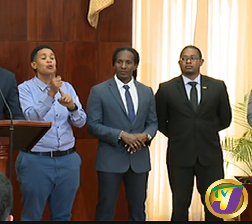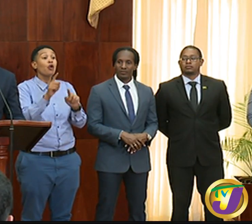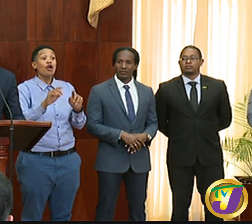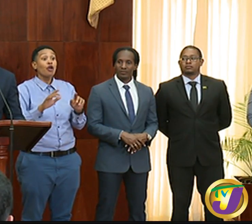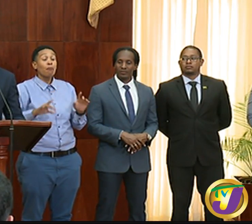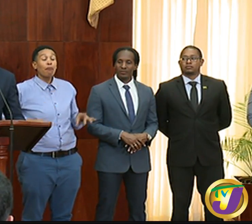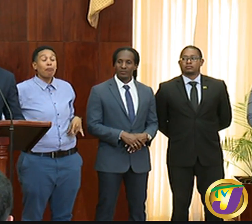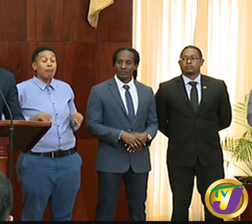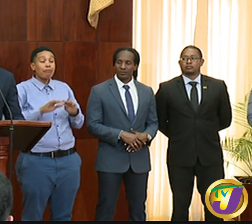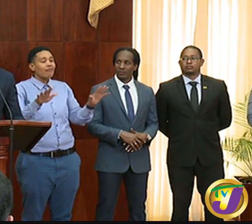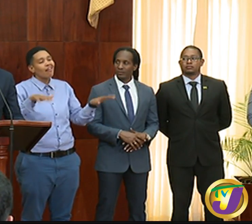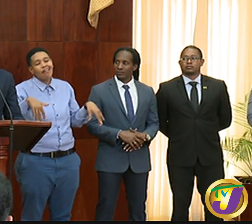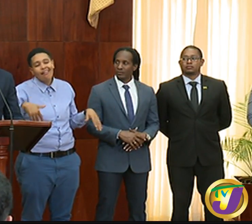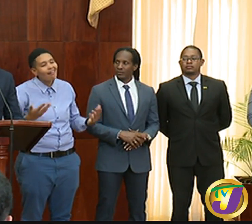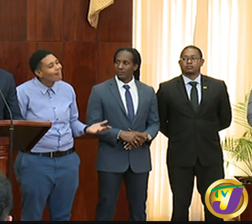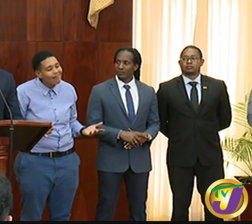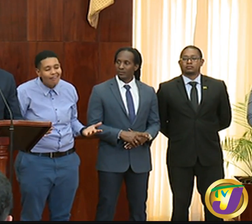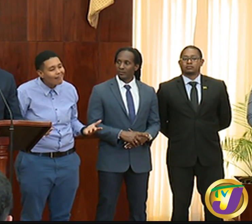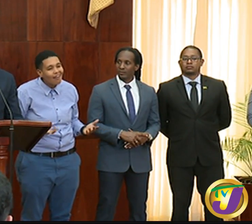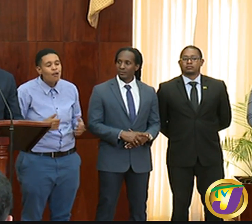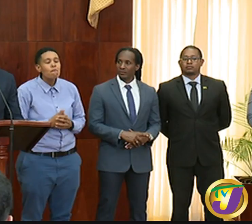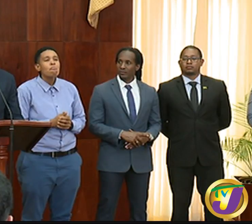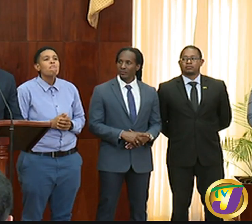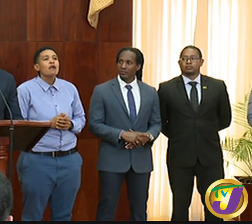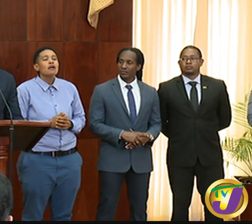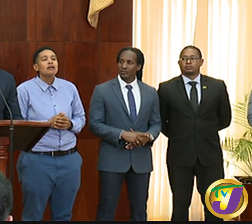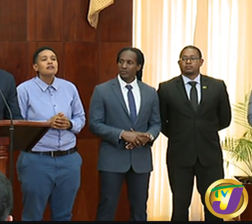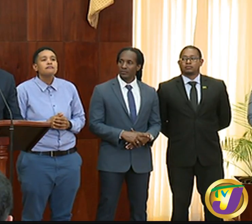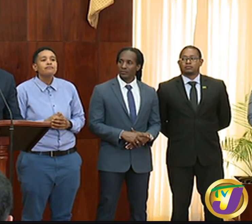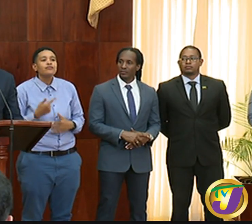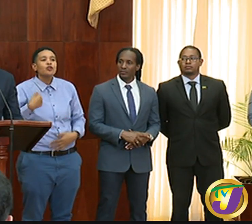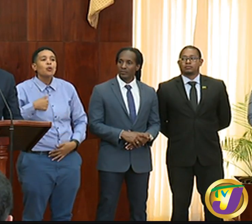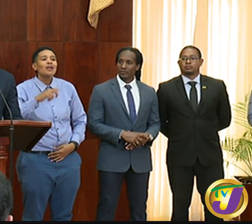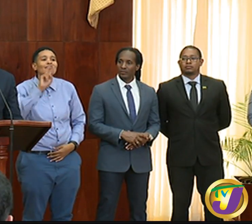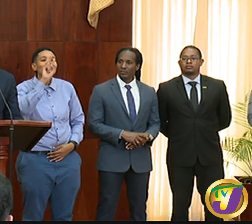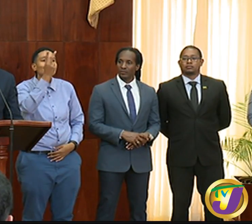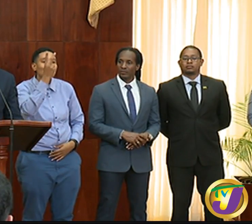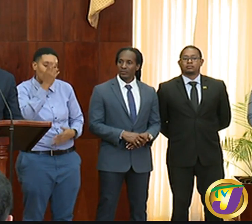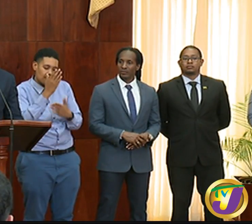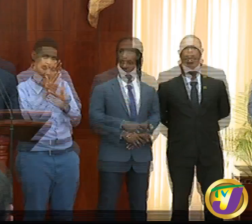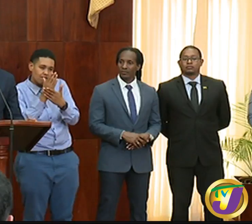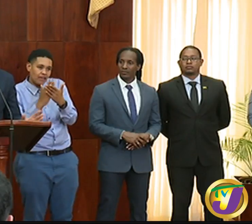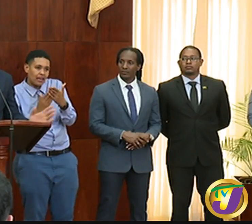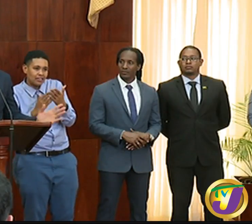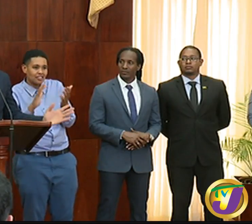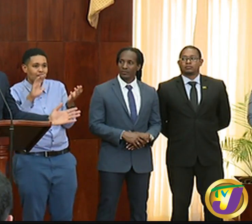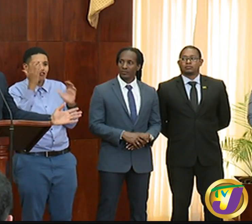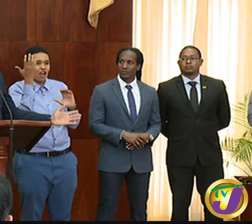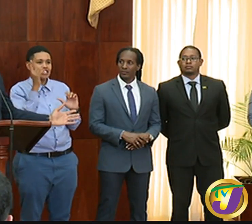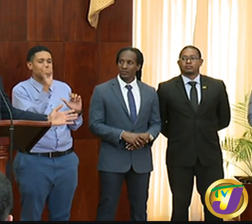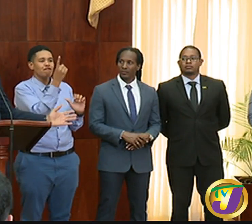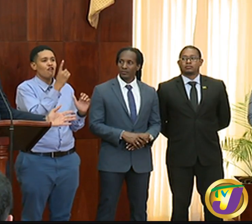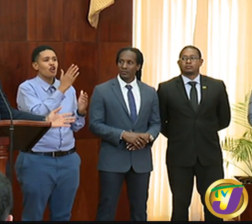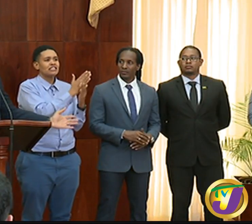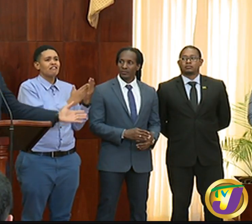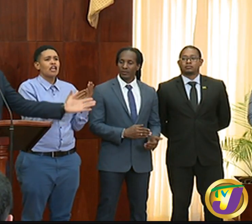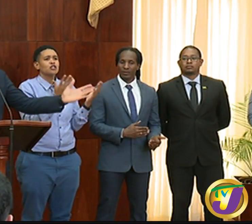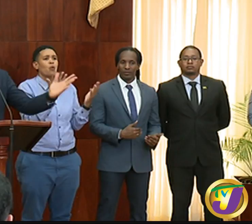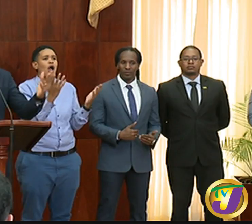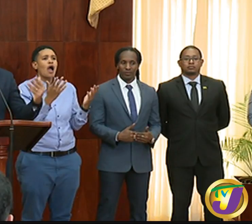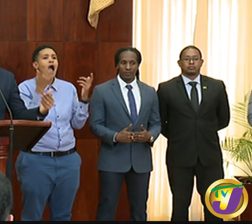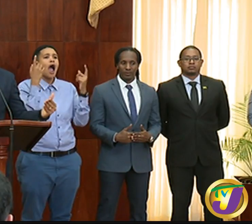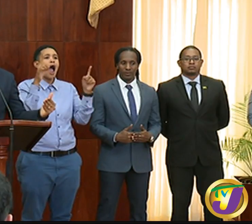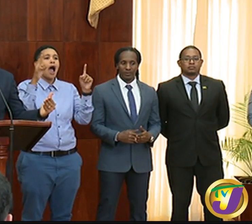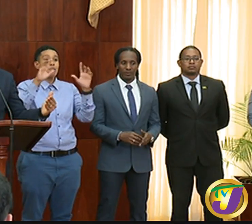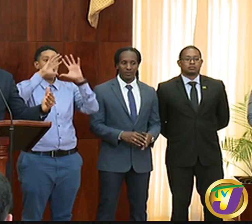spread. We are in the second phase of the crisis. The first phase being it is